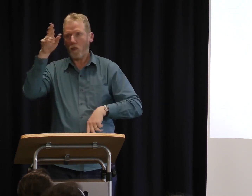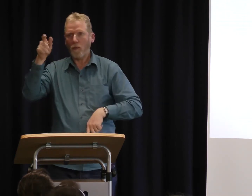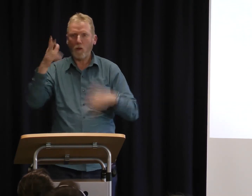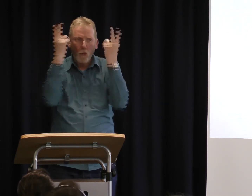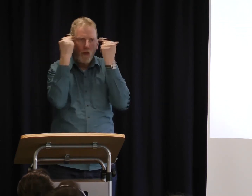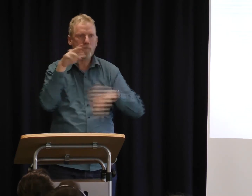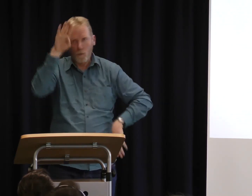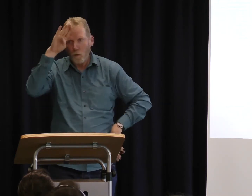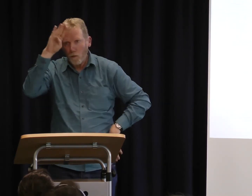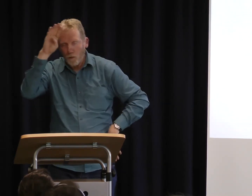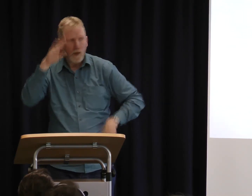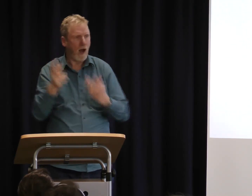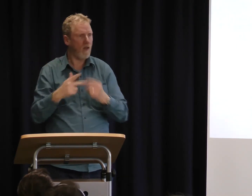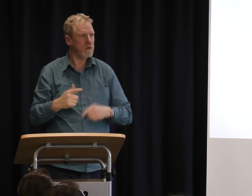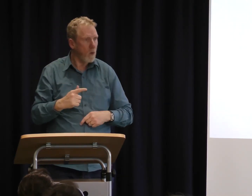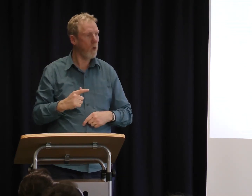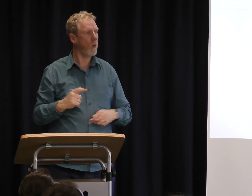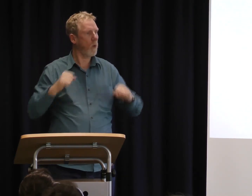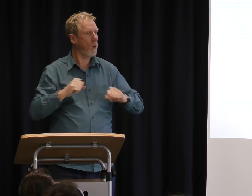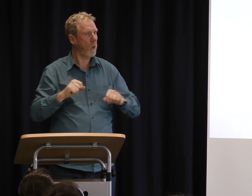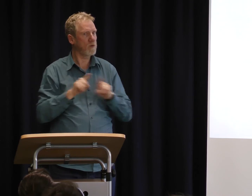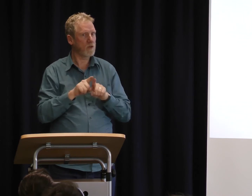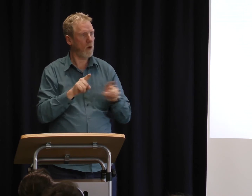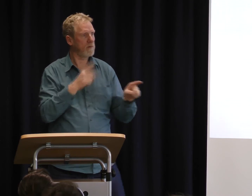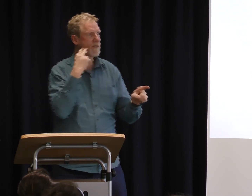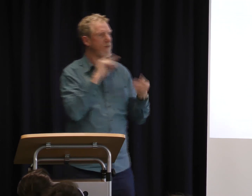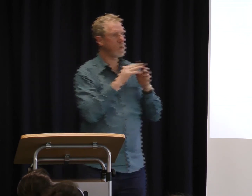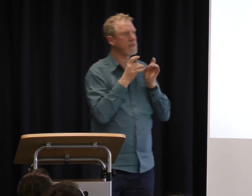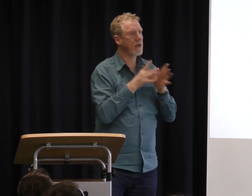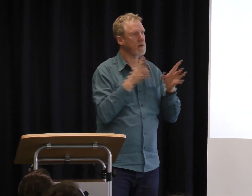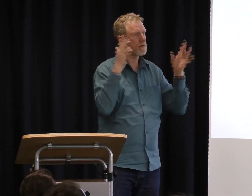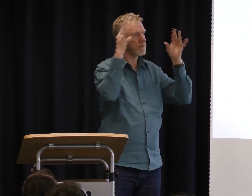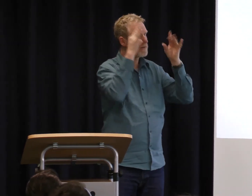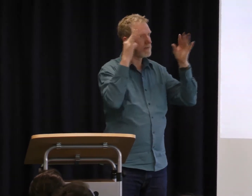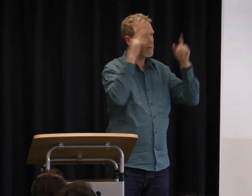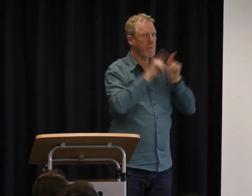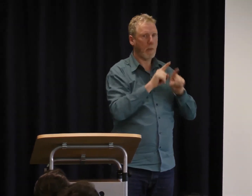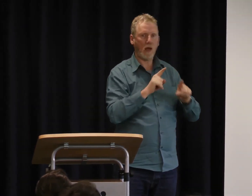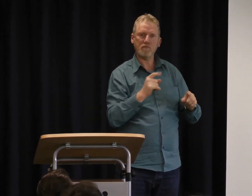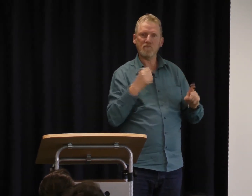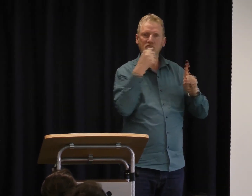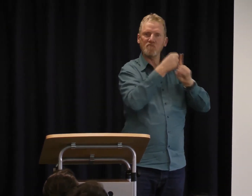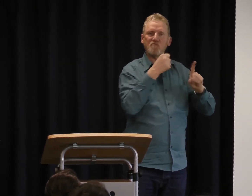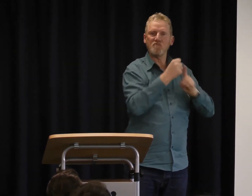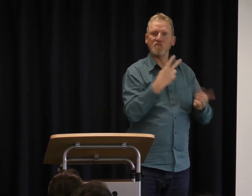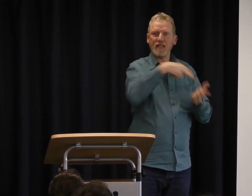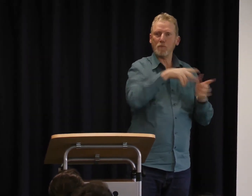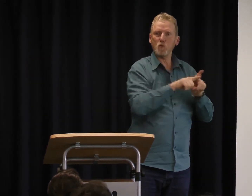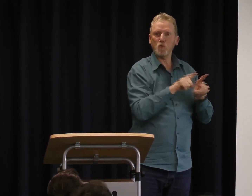deaf rights, and we were thinking we don't need to be so passive and allow our lives to be controlled by others, that we